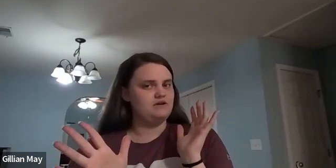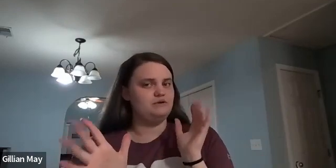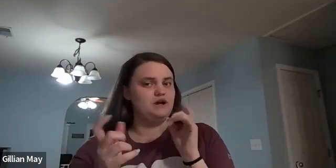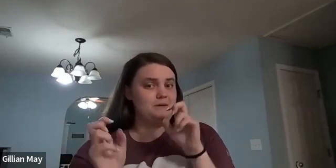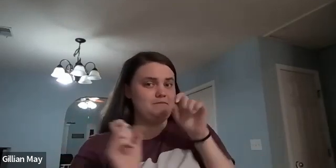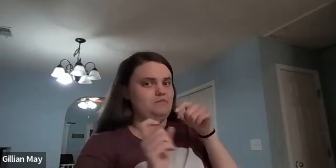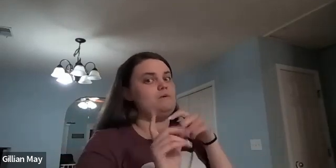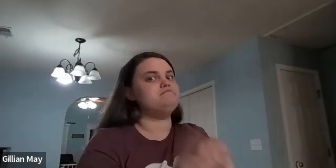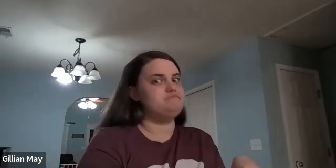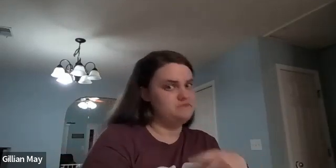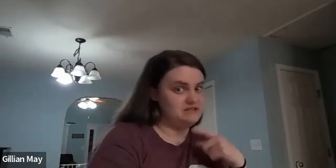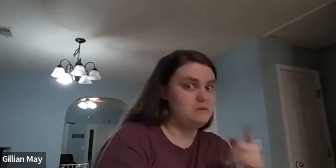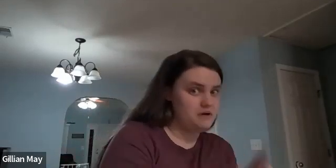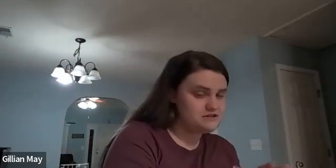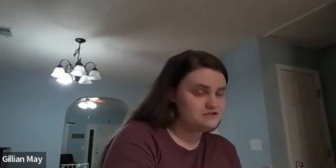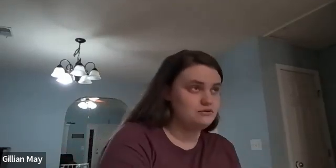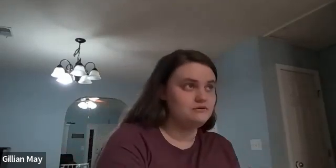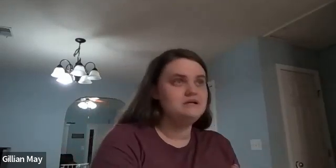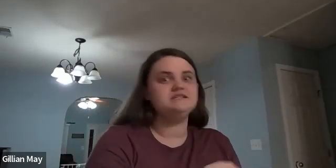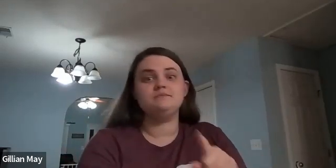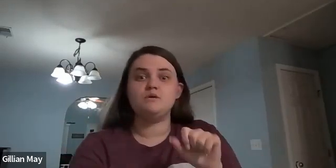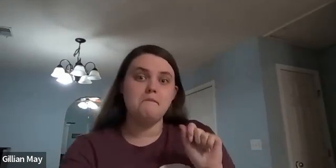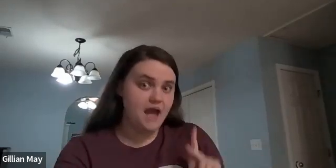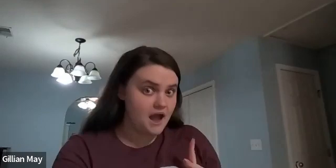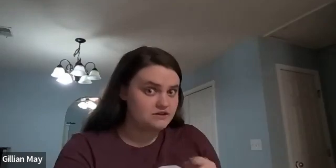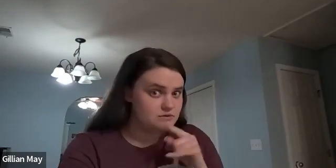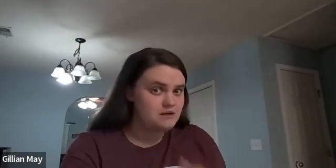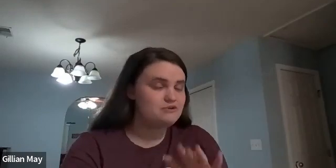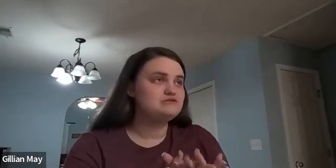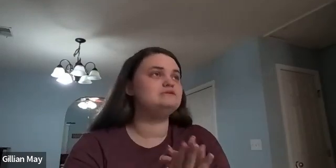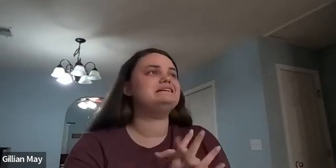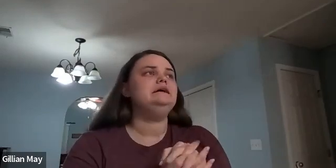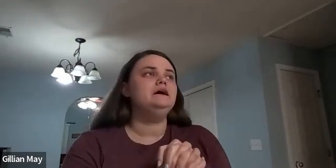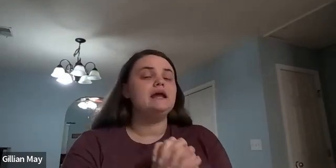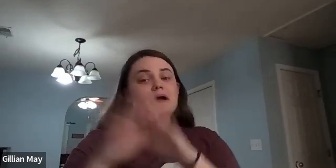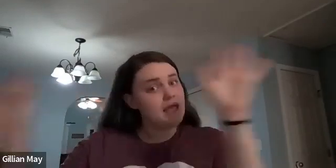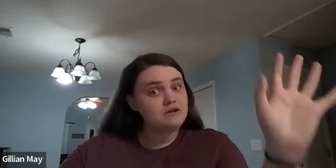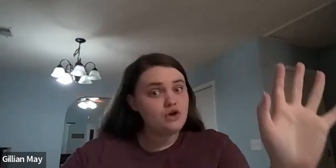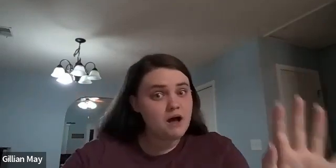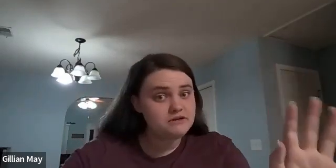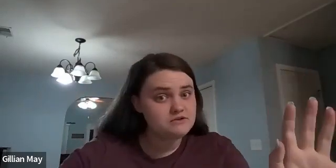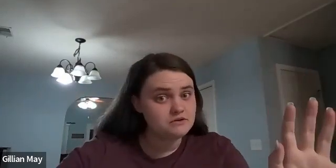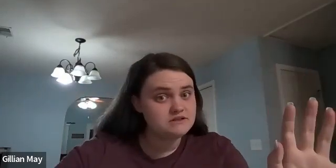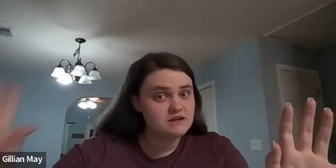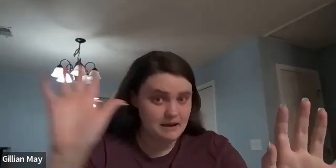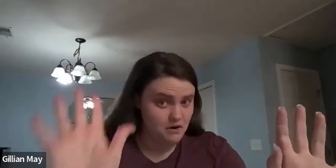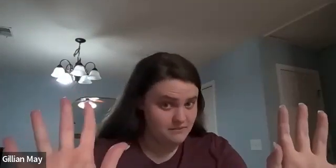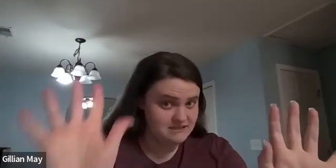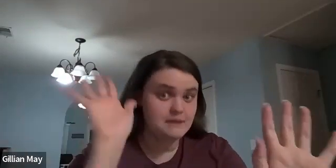when going to like to a public school, sometimes going back to a public school. And I'm not hating on public schools. I promise I'm